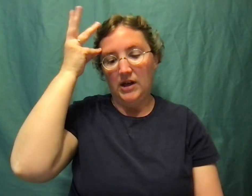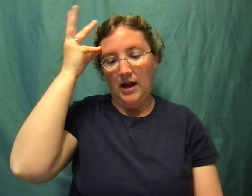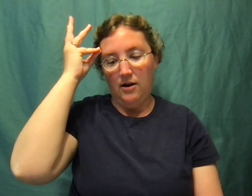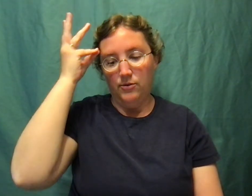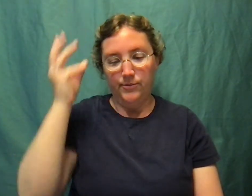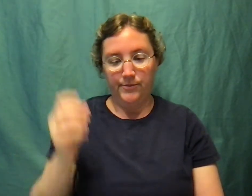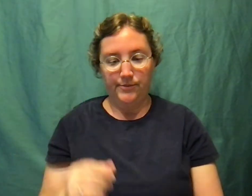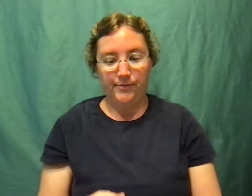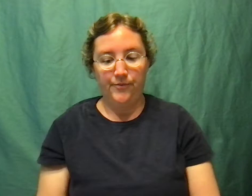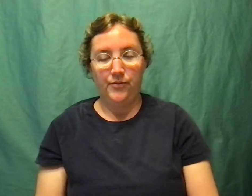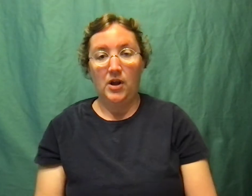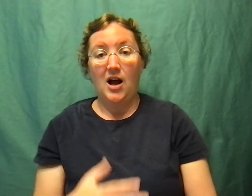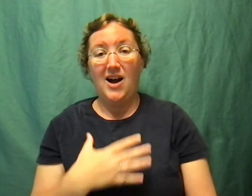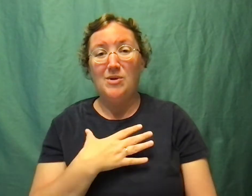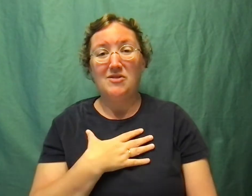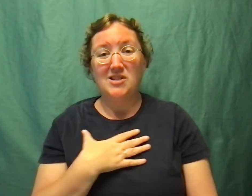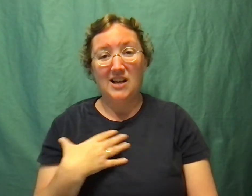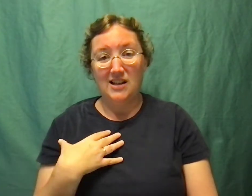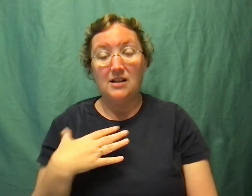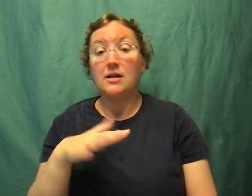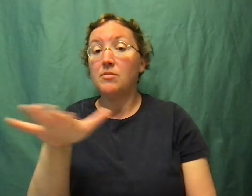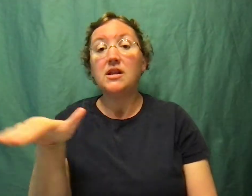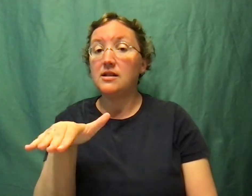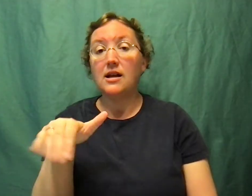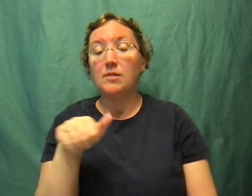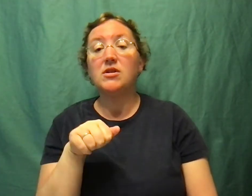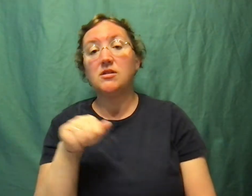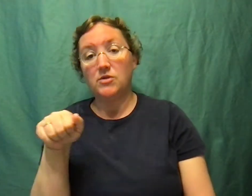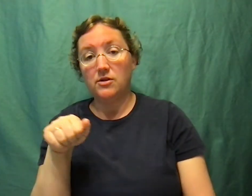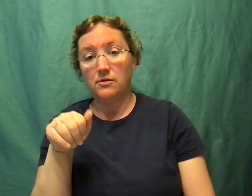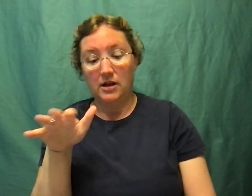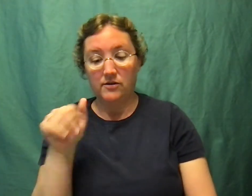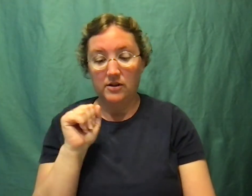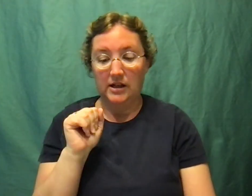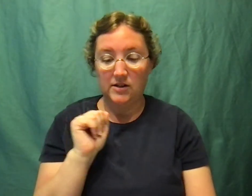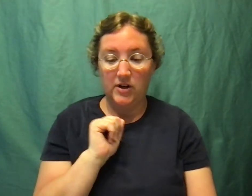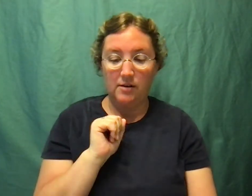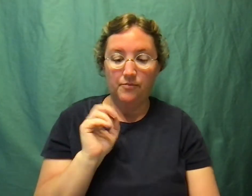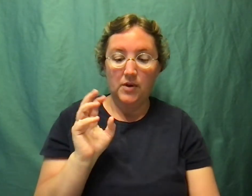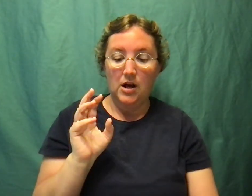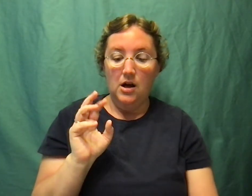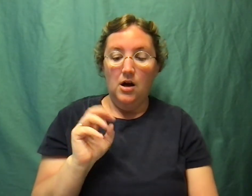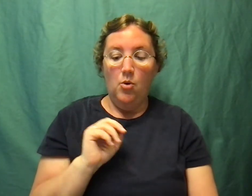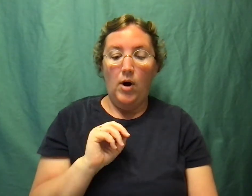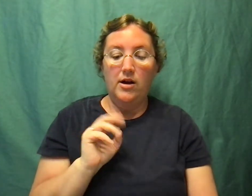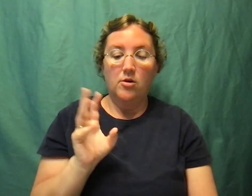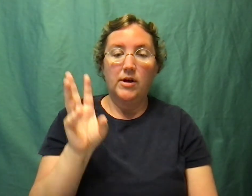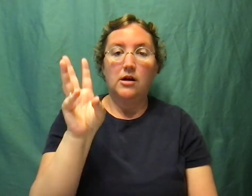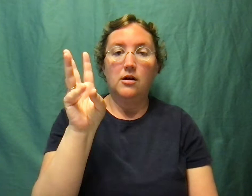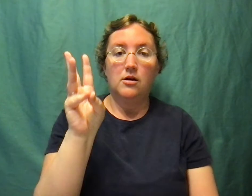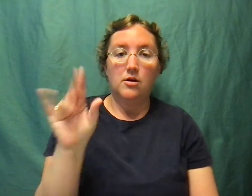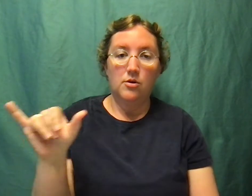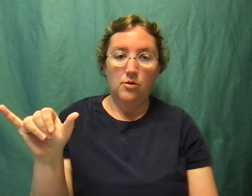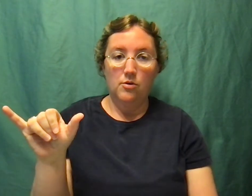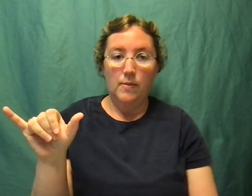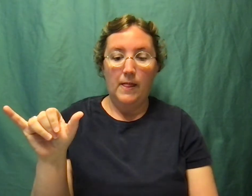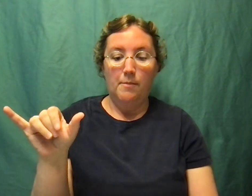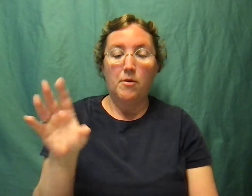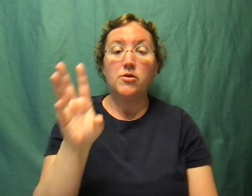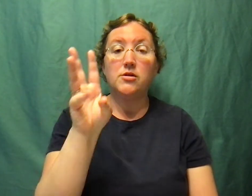cow. I would never sign that to them, but they sign it amongst themselves and think it's funny. Wyoming, most